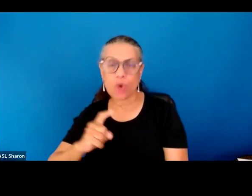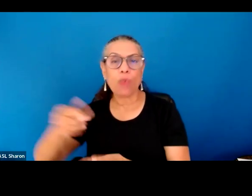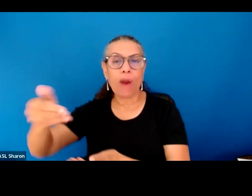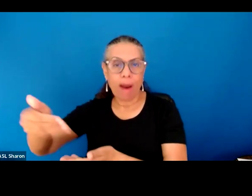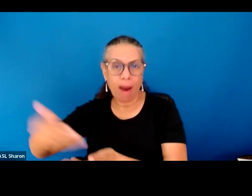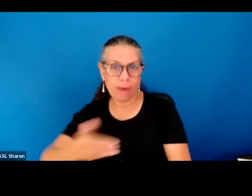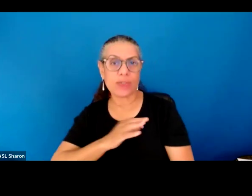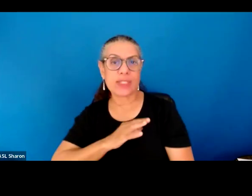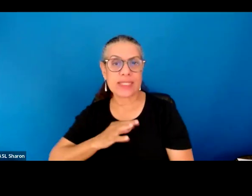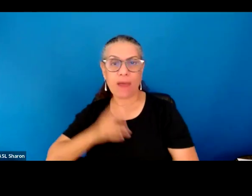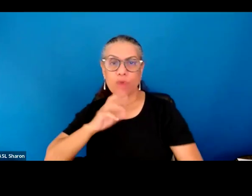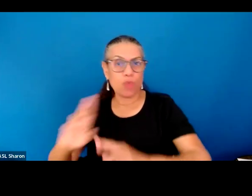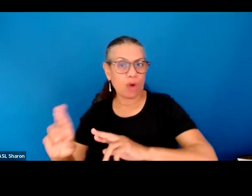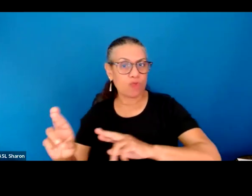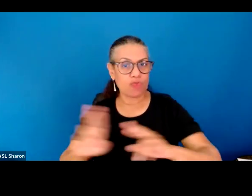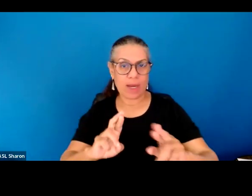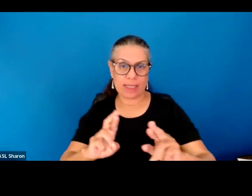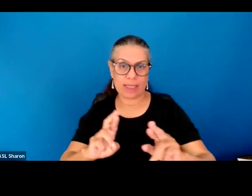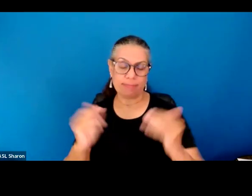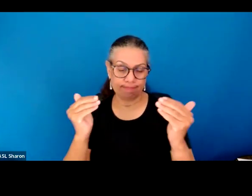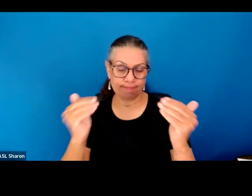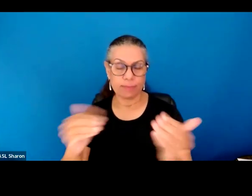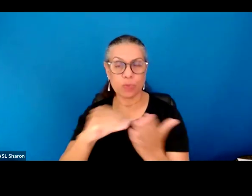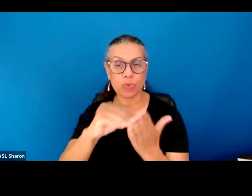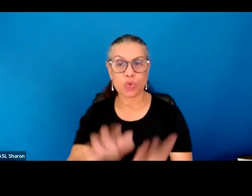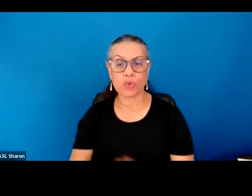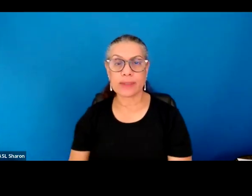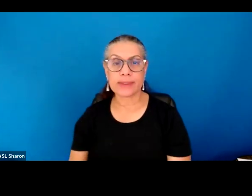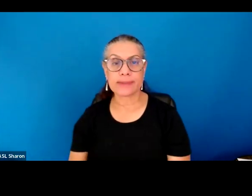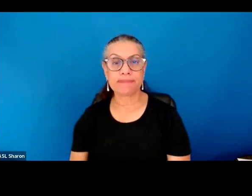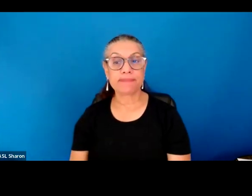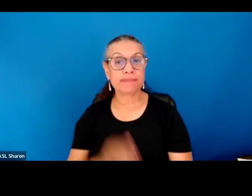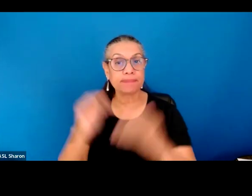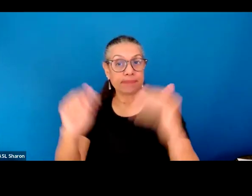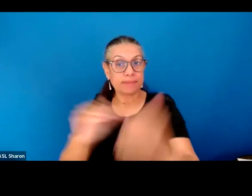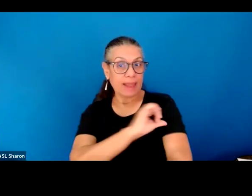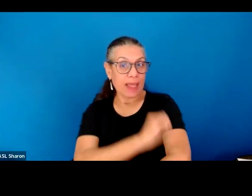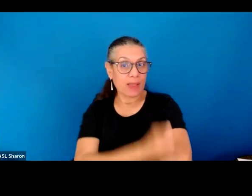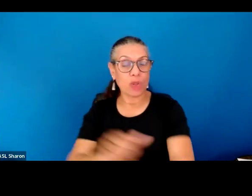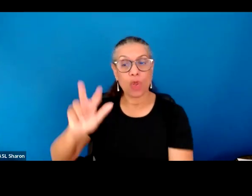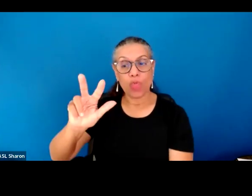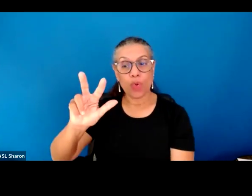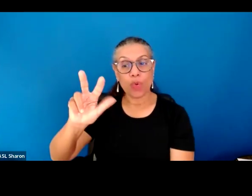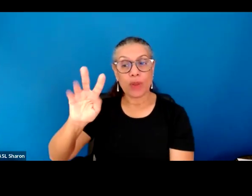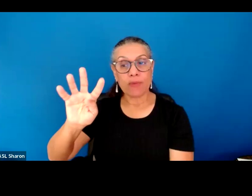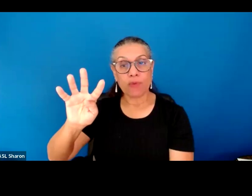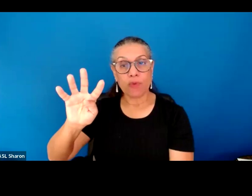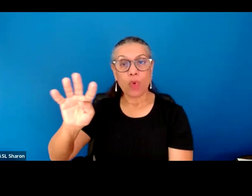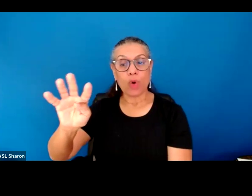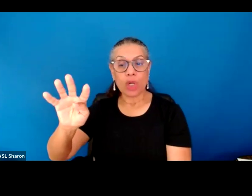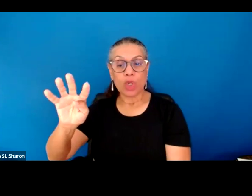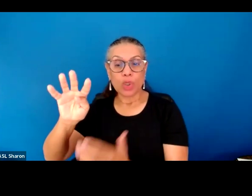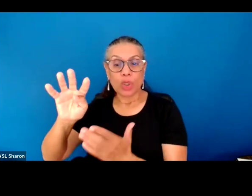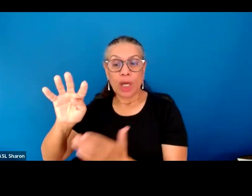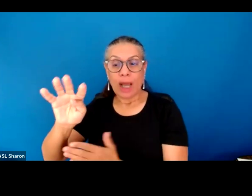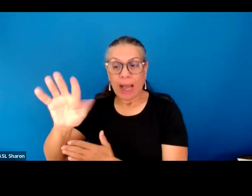with staff that are ready for our students. In terms of athletics, there are 3,400 students participating in BPS athletics